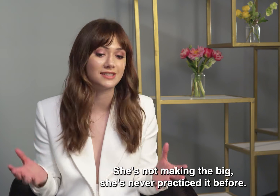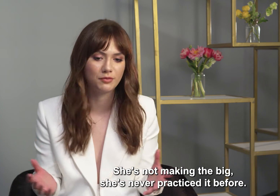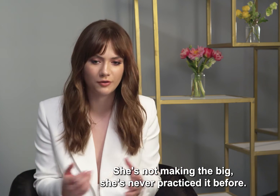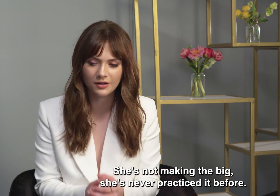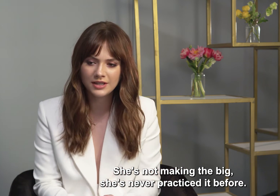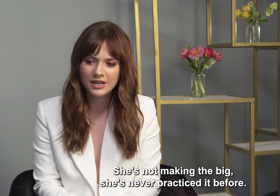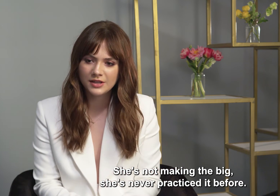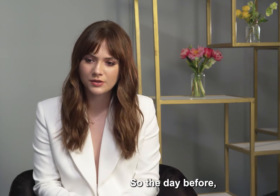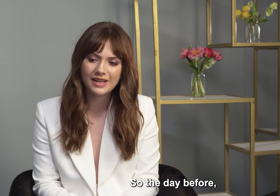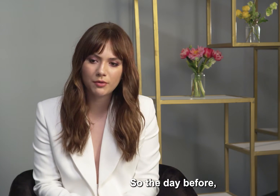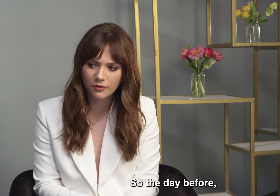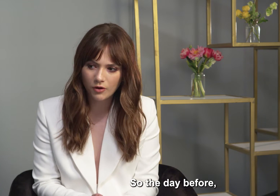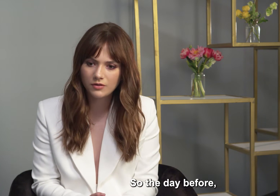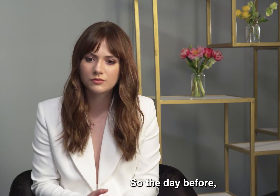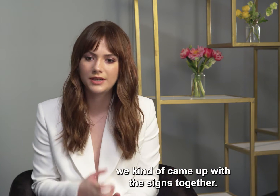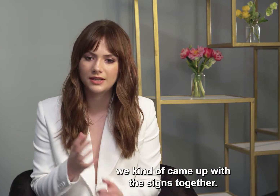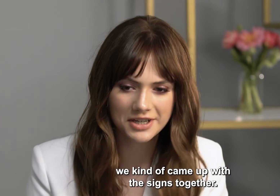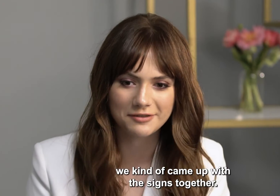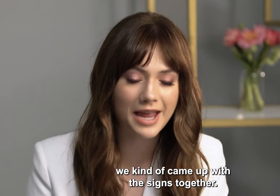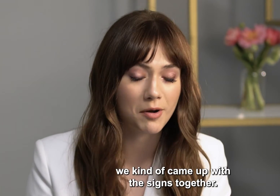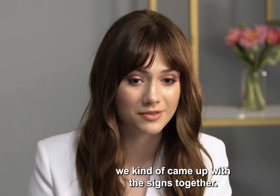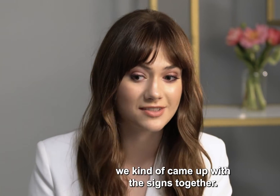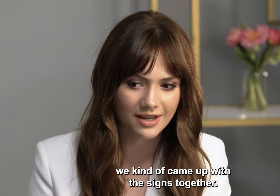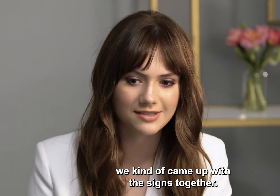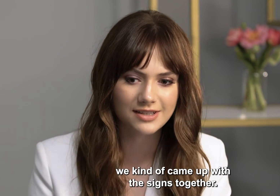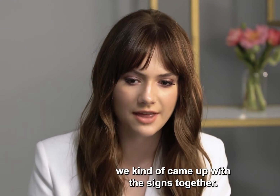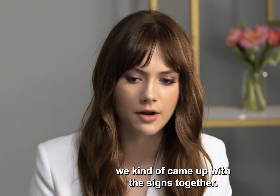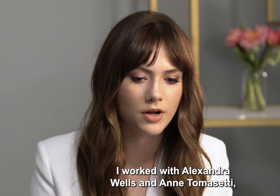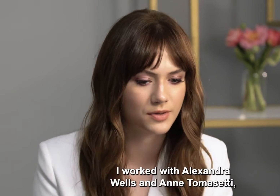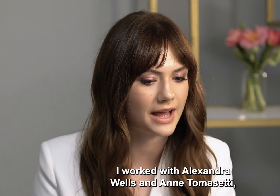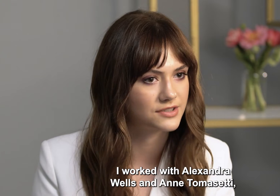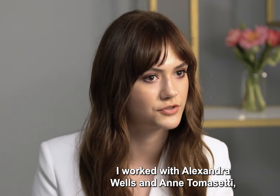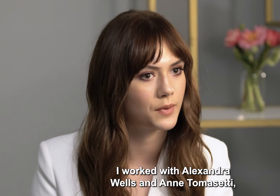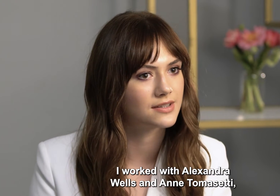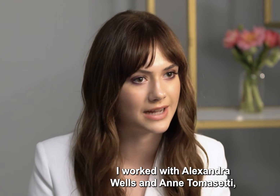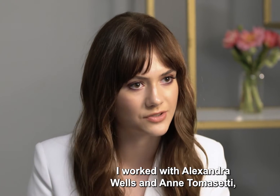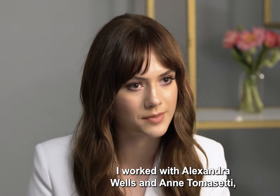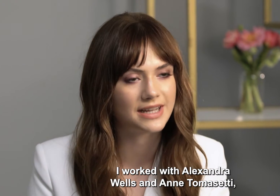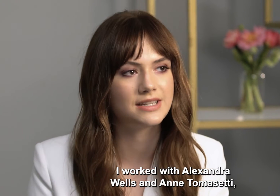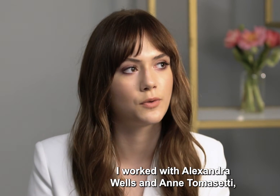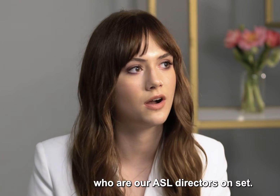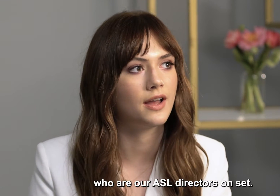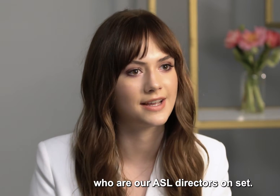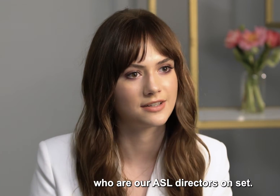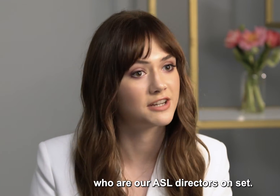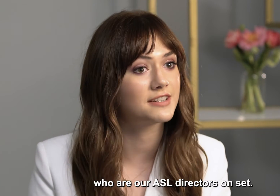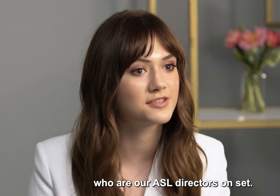it before. So the day before, we kind of came up with the signs together. I worked with Alexandra Wales and Anne Tomasetti, who are our ASL directors